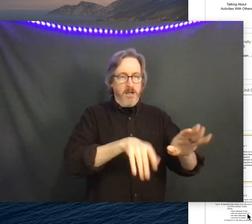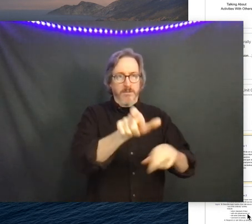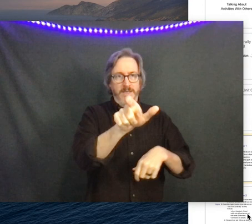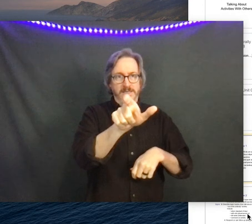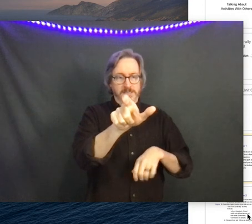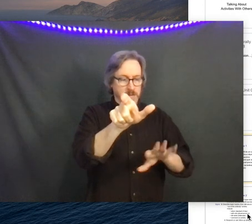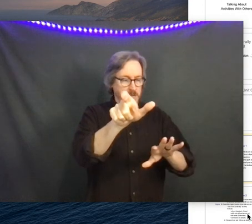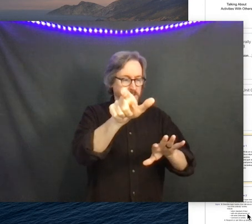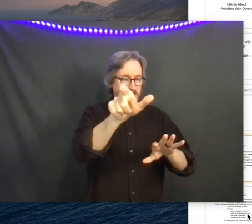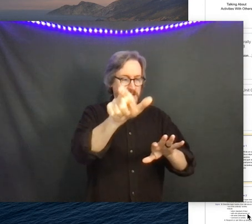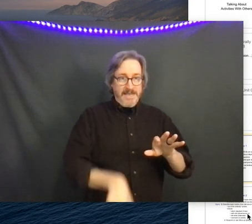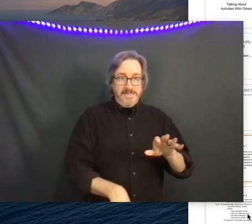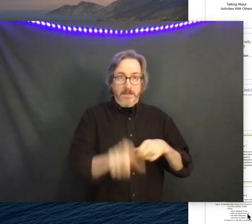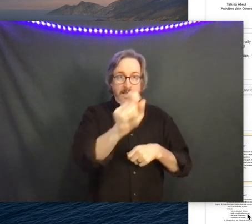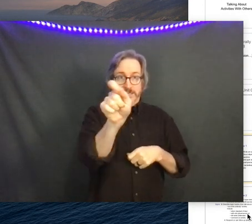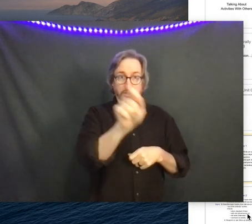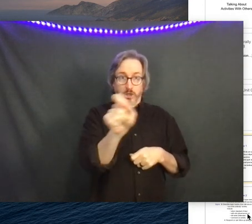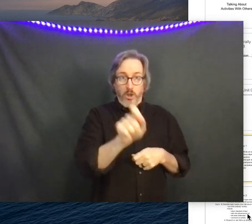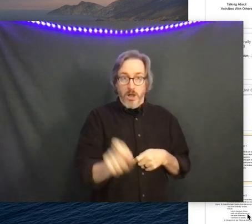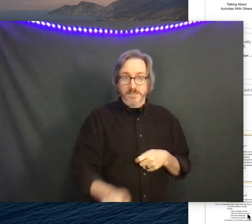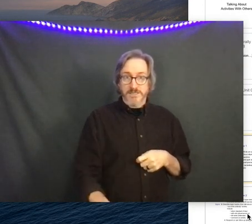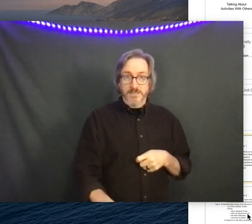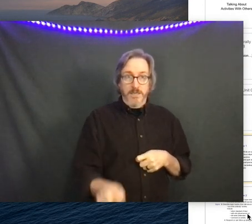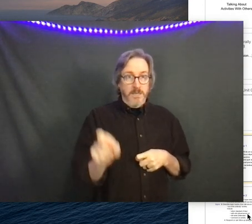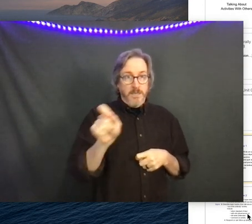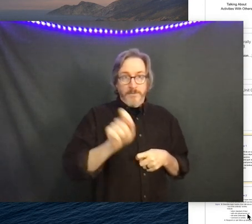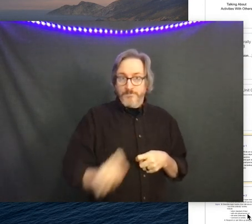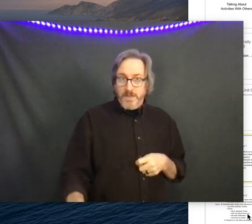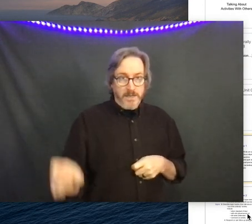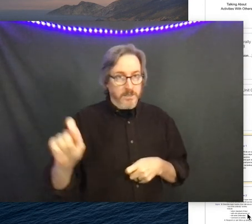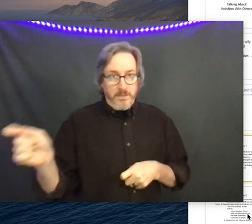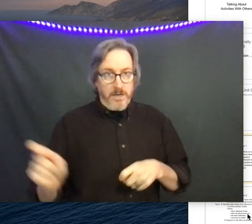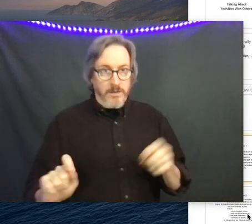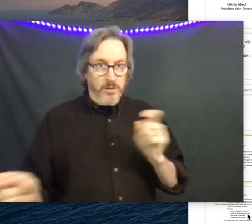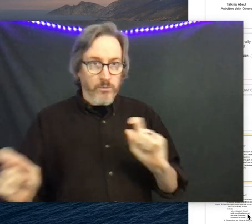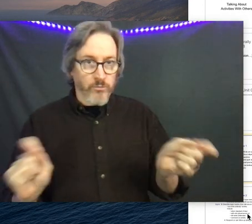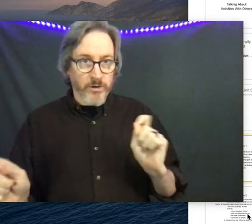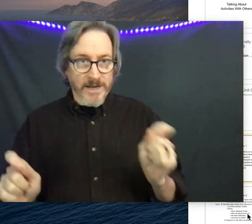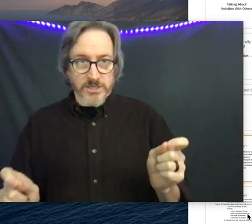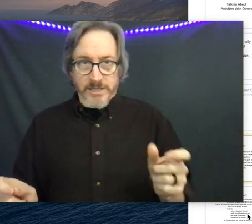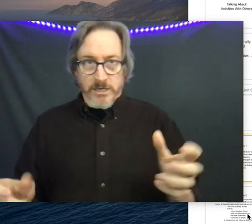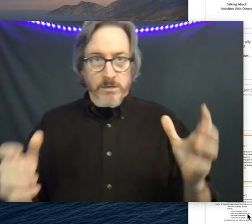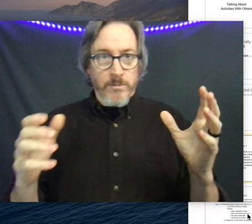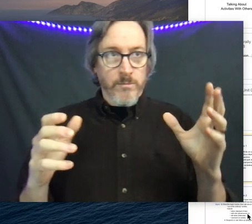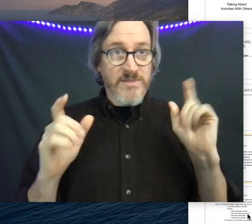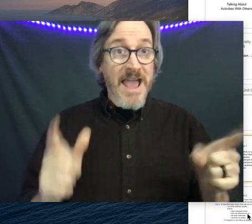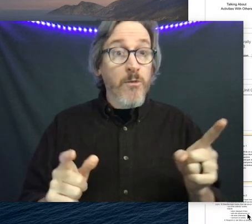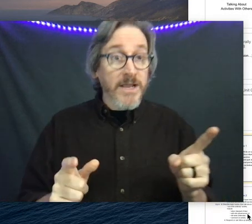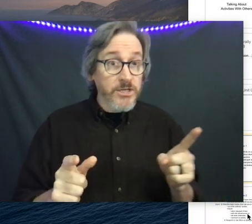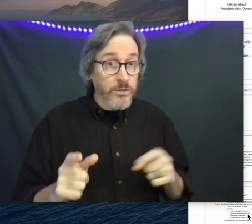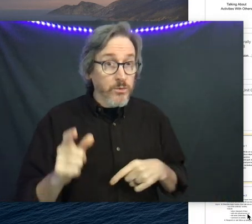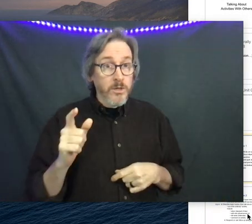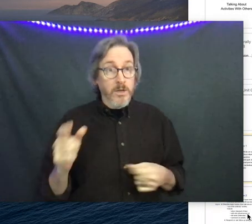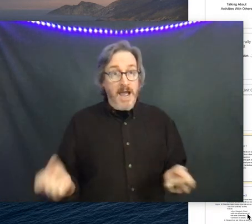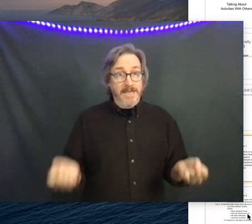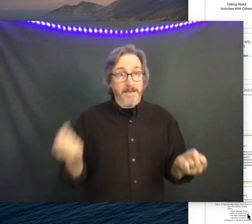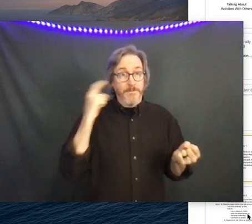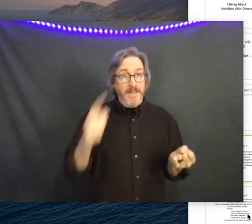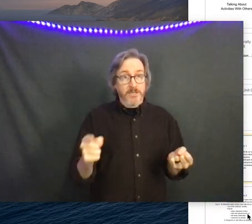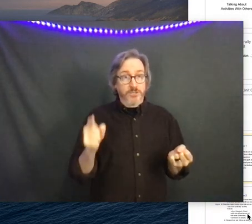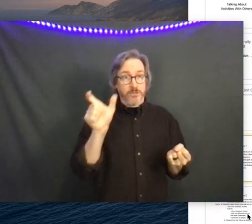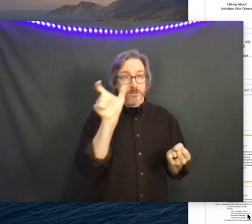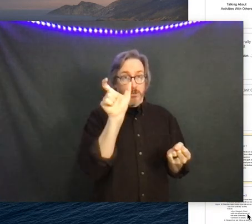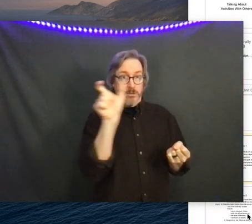second column is the ASL and it's gloss. And I, rearrange it there. That way too, I